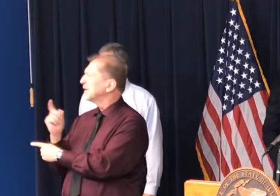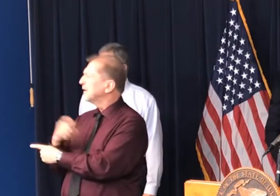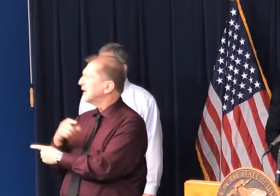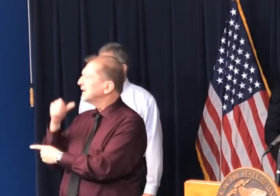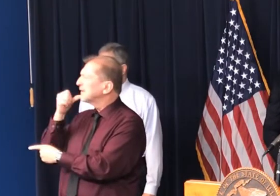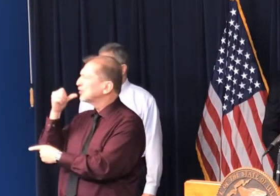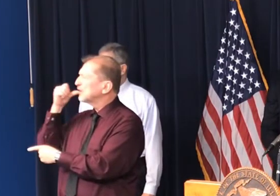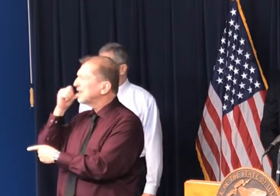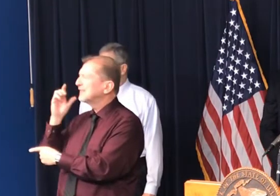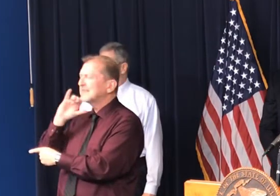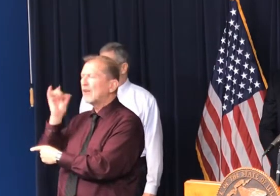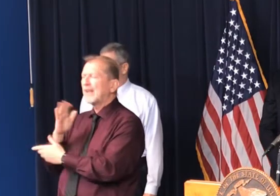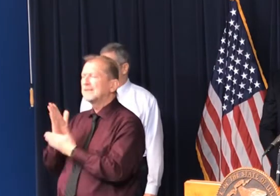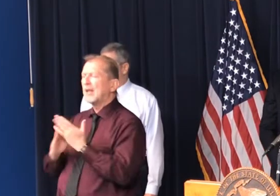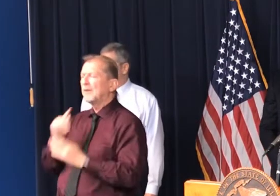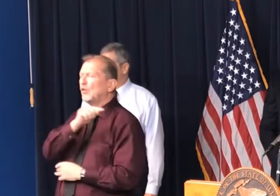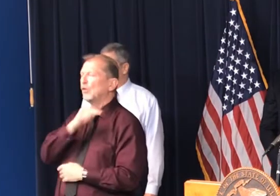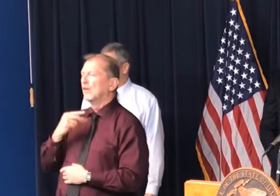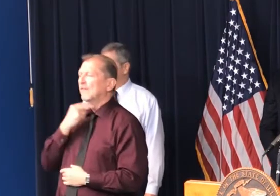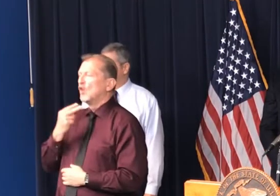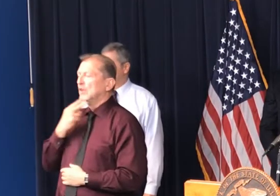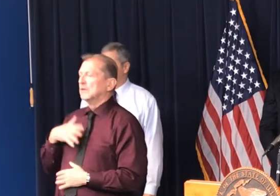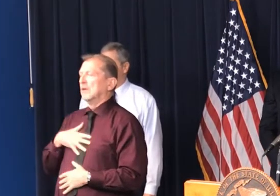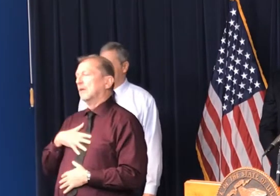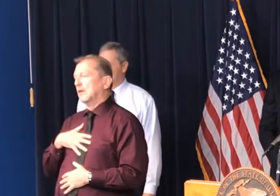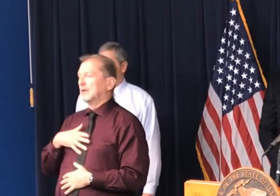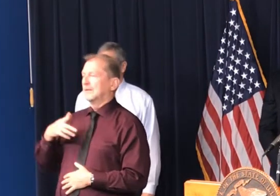Yesterday, it sounded like the situation was wearing on some of you.